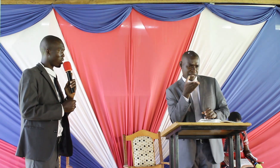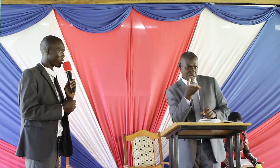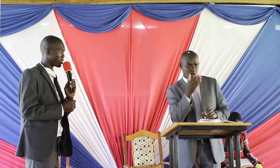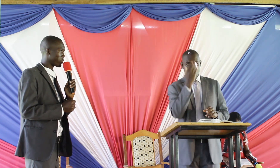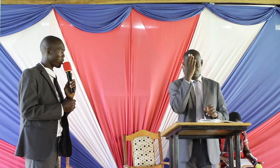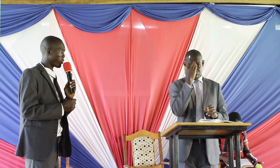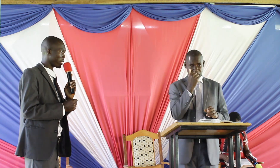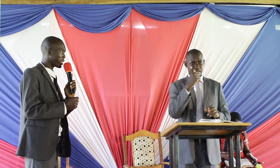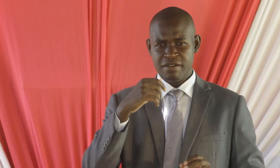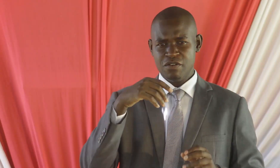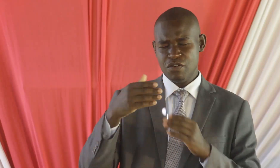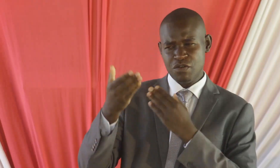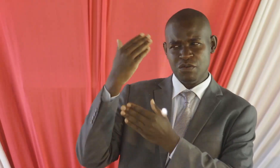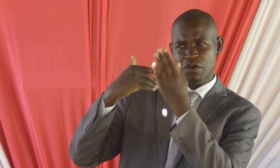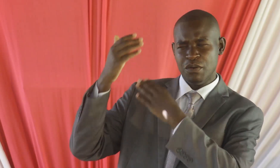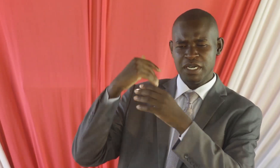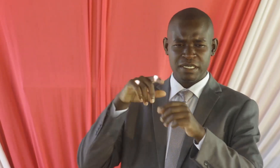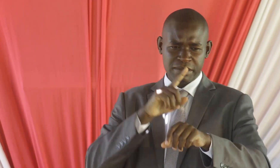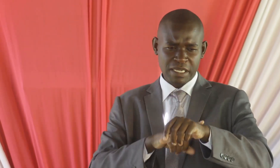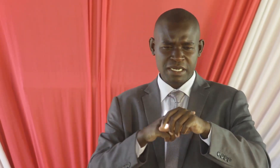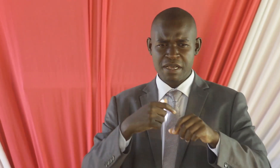for your servant, for your father,